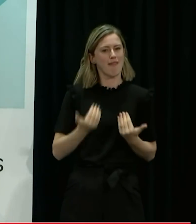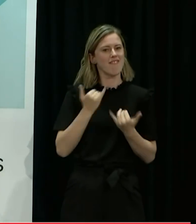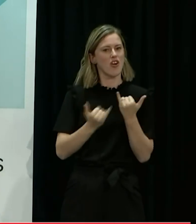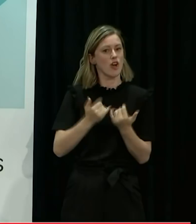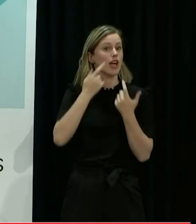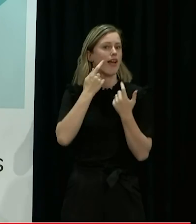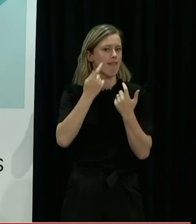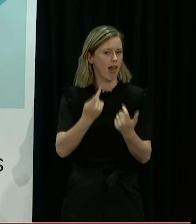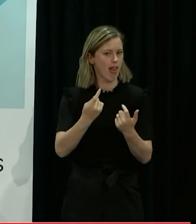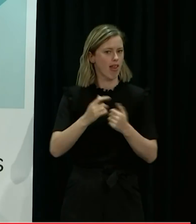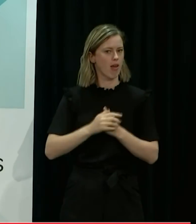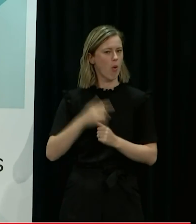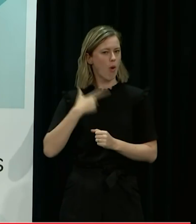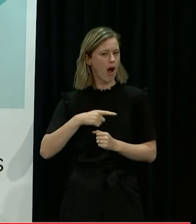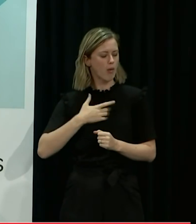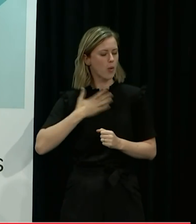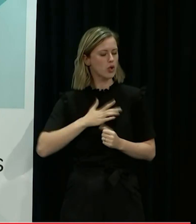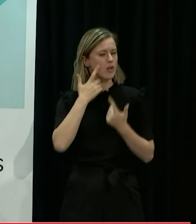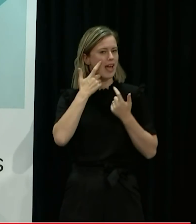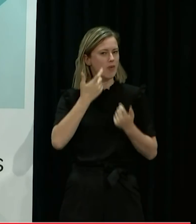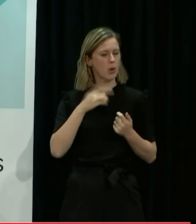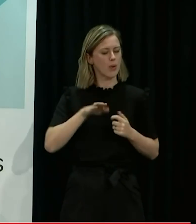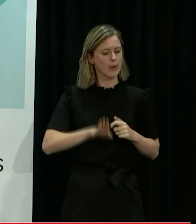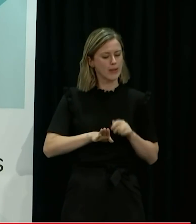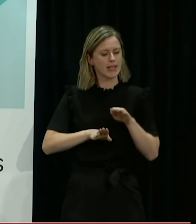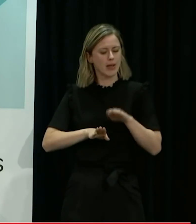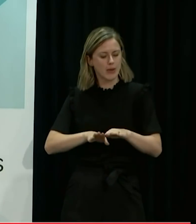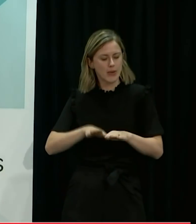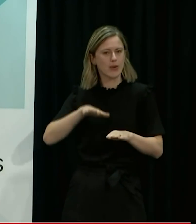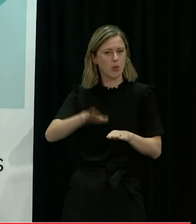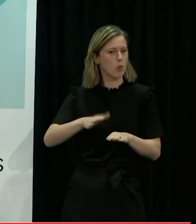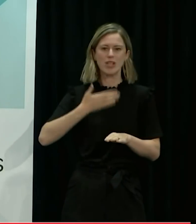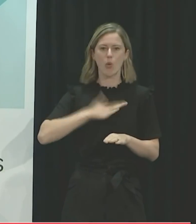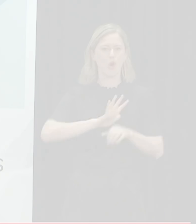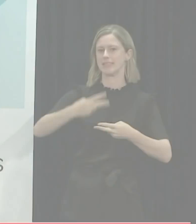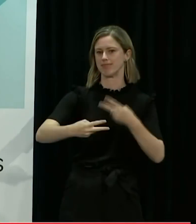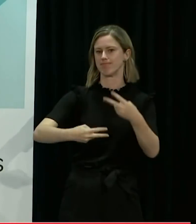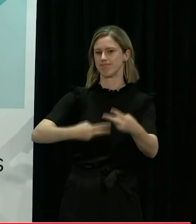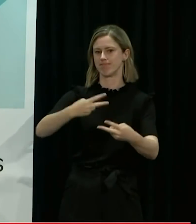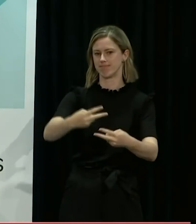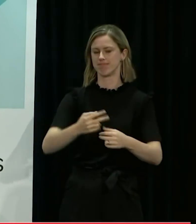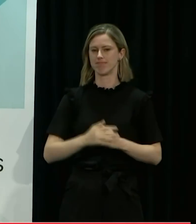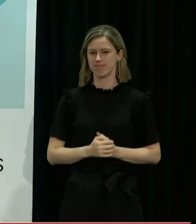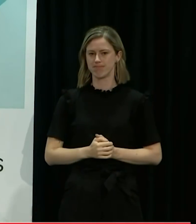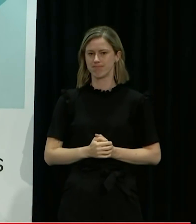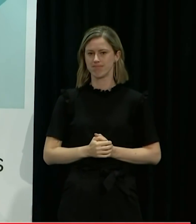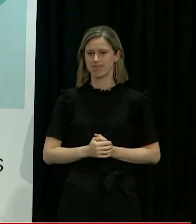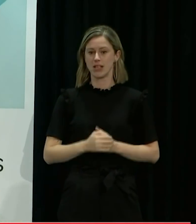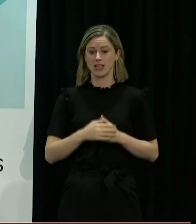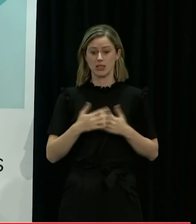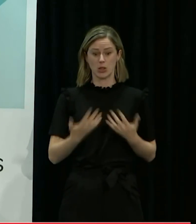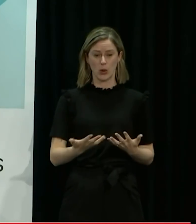cautious, and that's because we want to carefully transition without seeing cases take off. With this initial designation, a